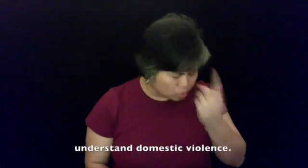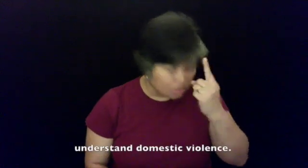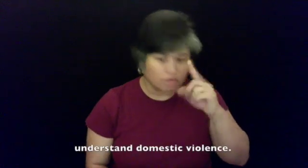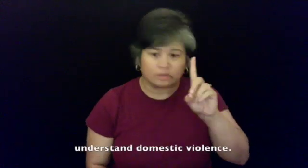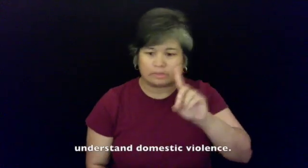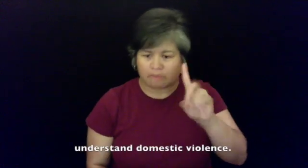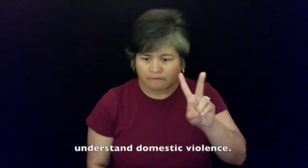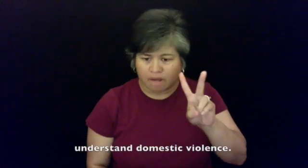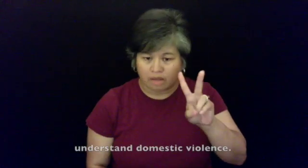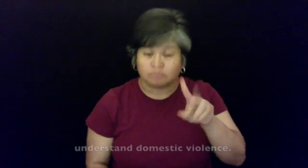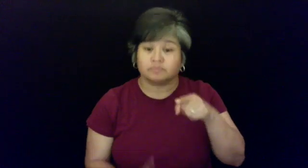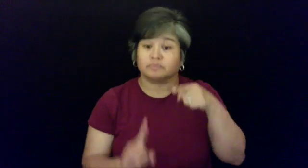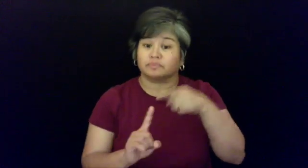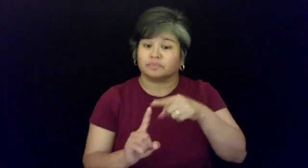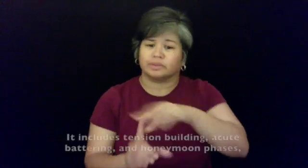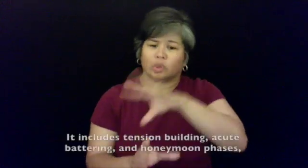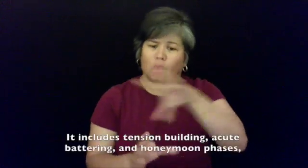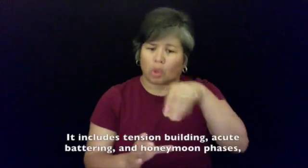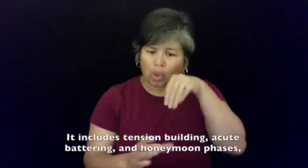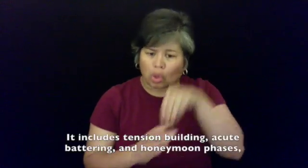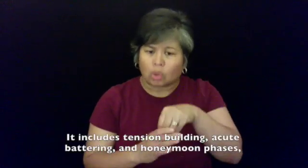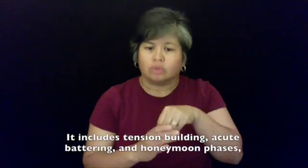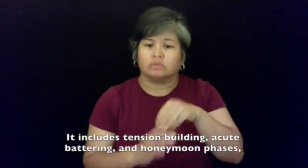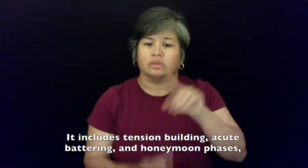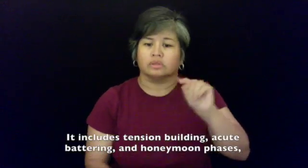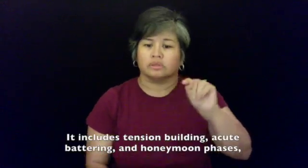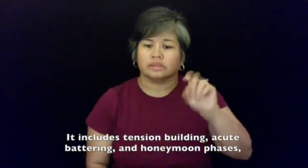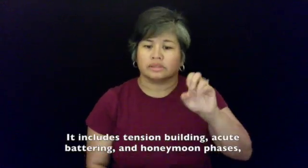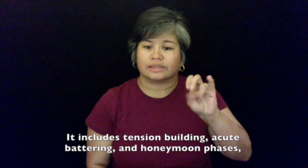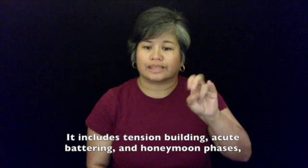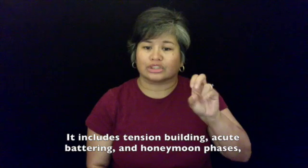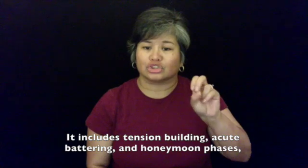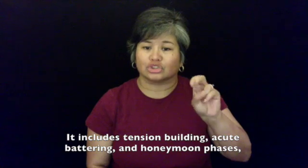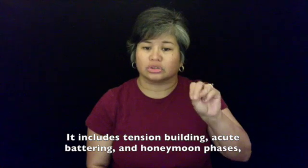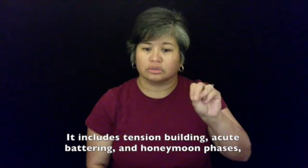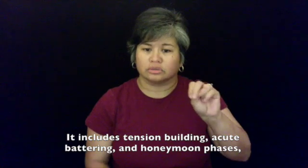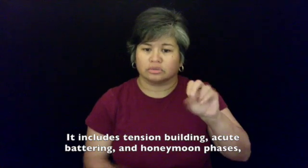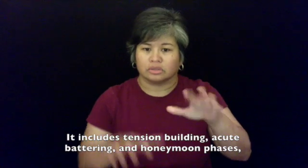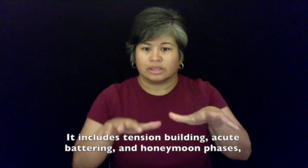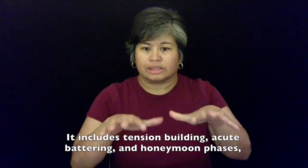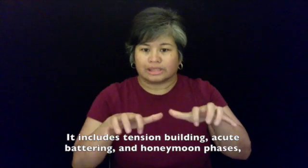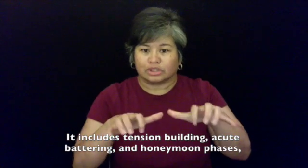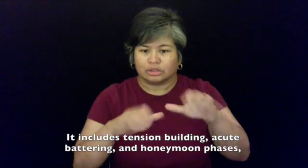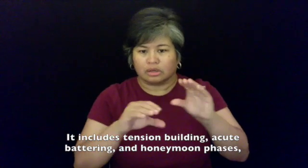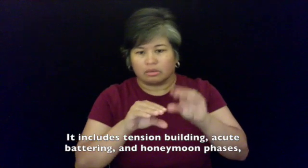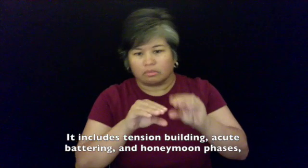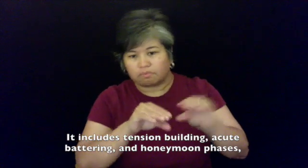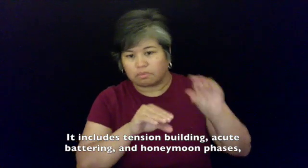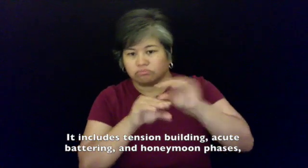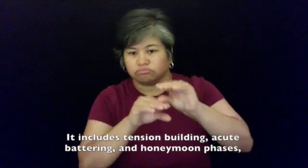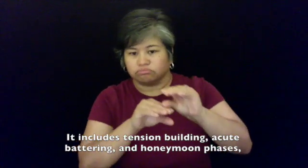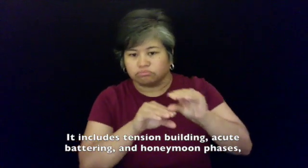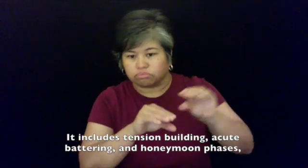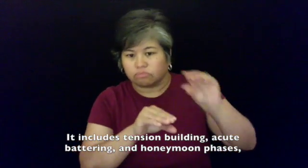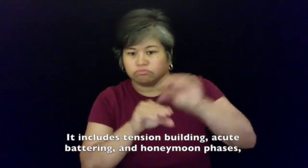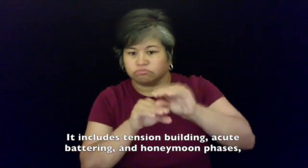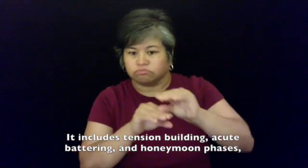To understand domestic violence, this includes tension building, acute battering,